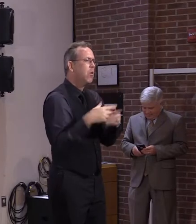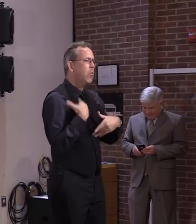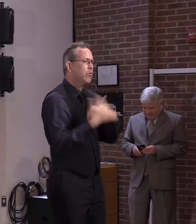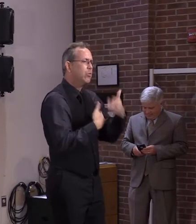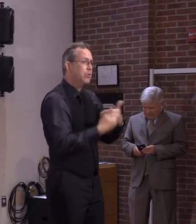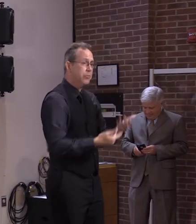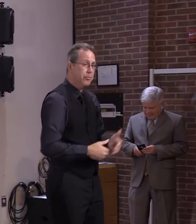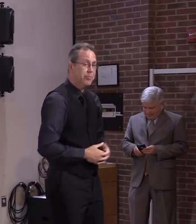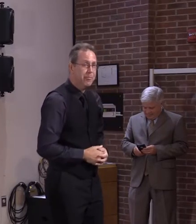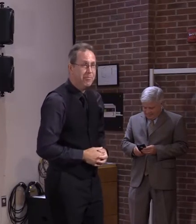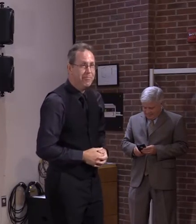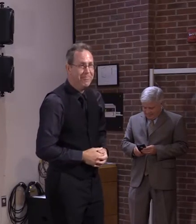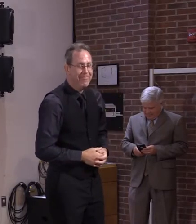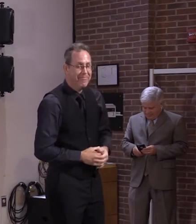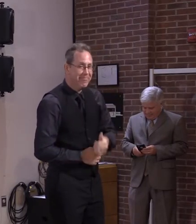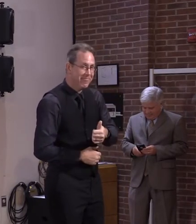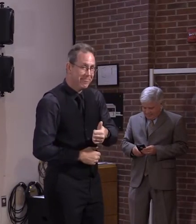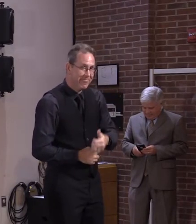for.